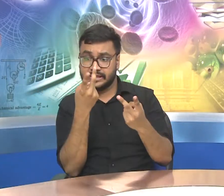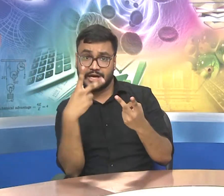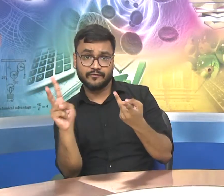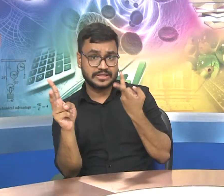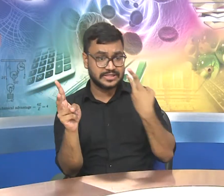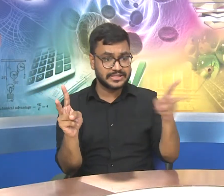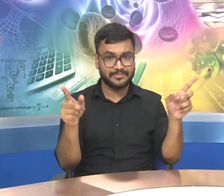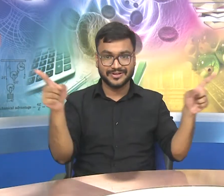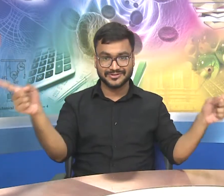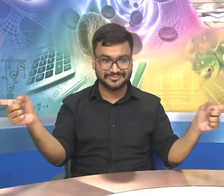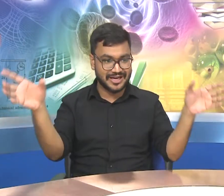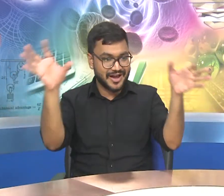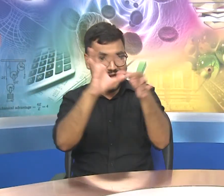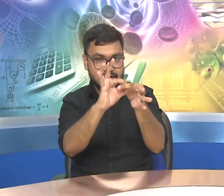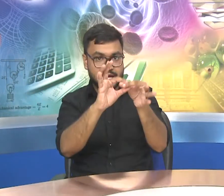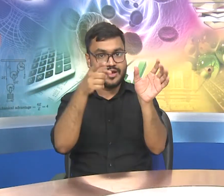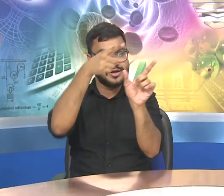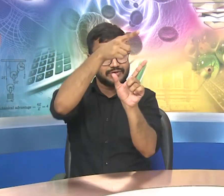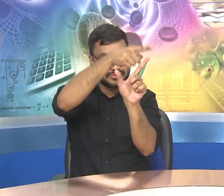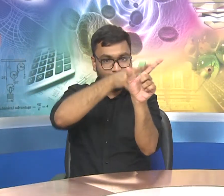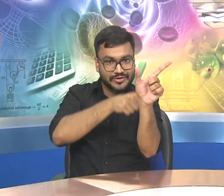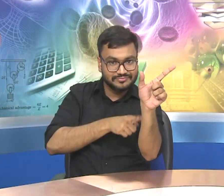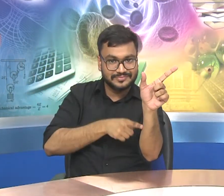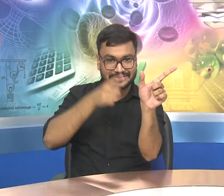Y-shaped food chain.